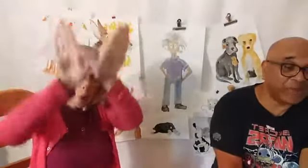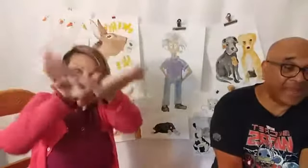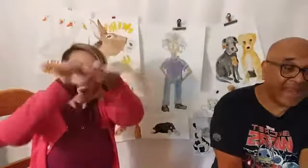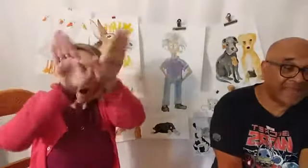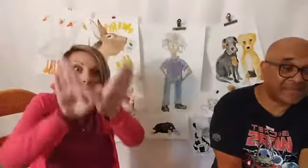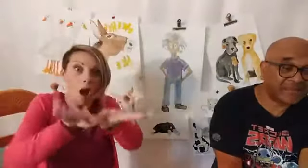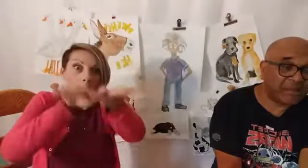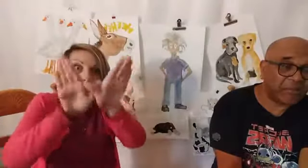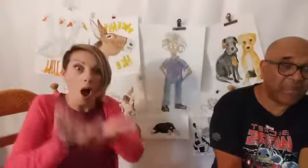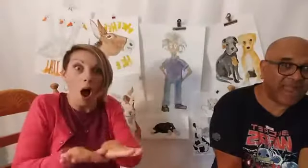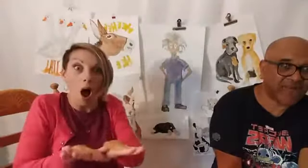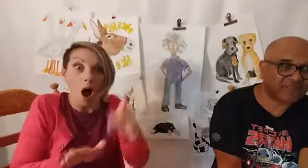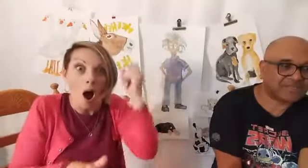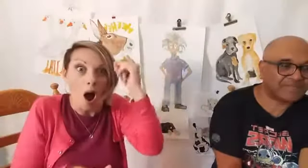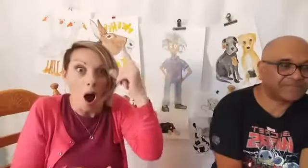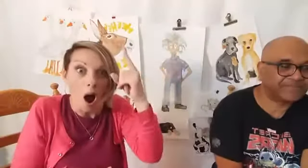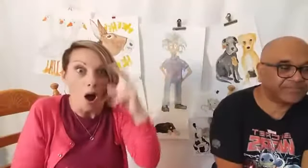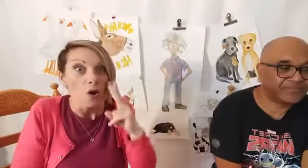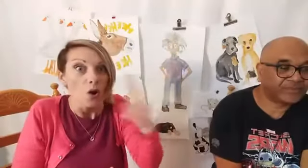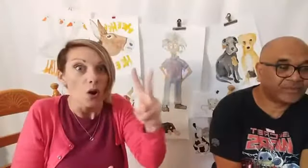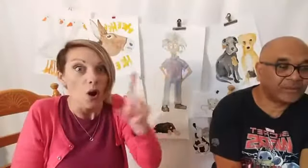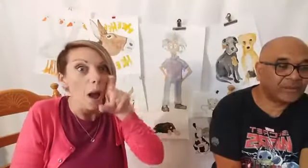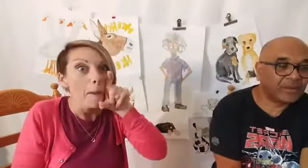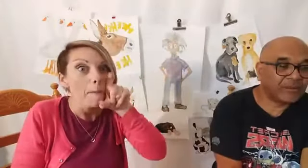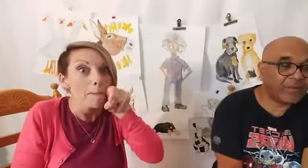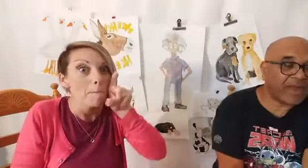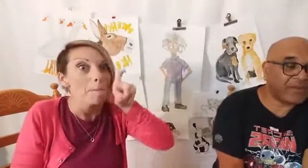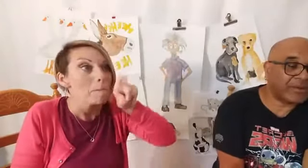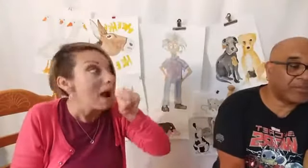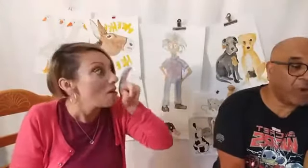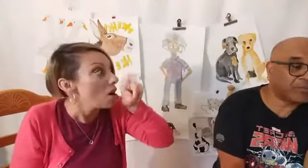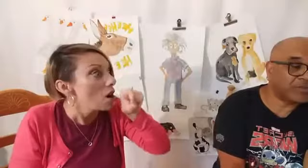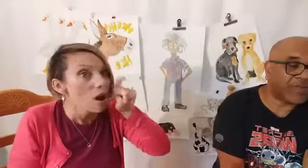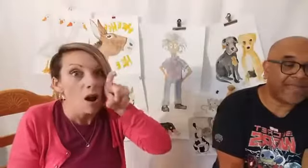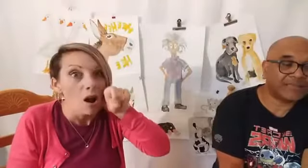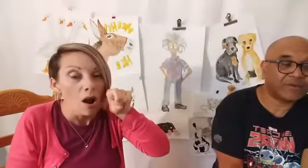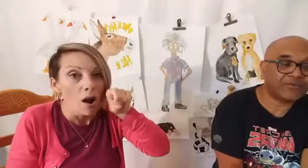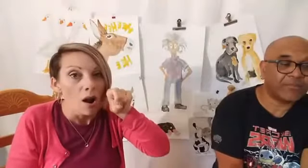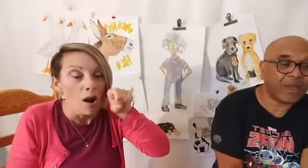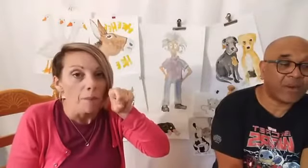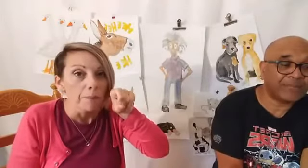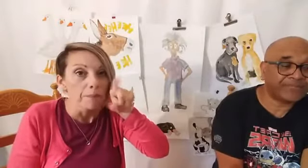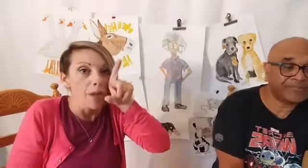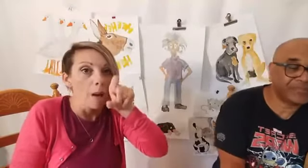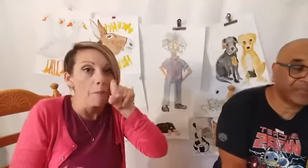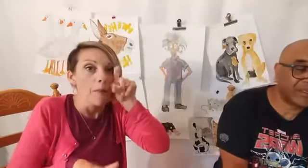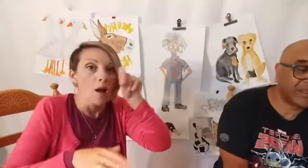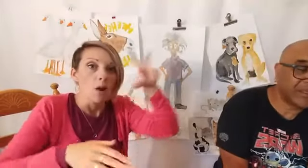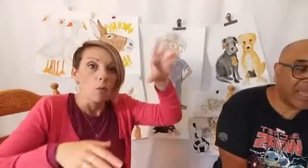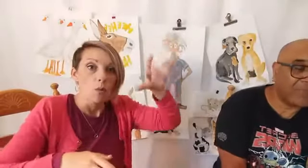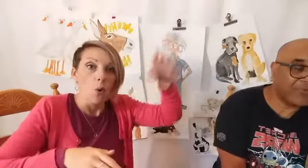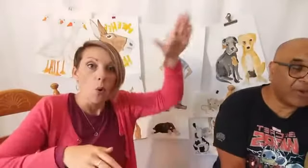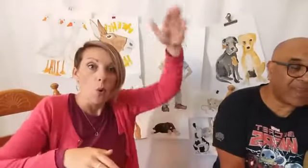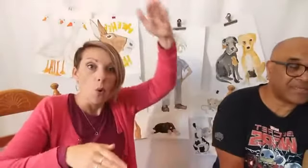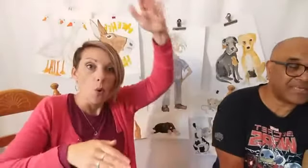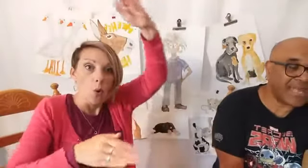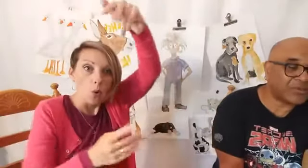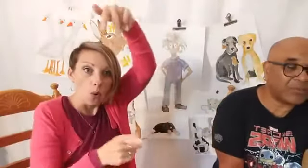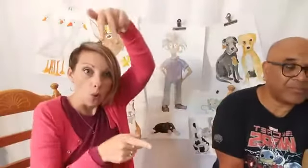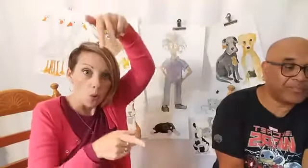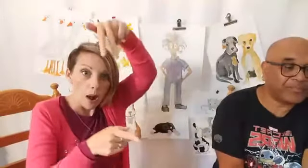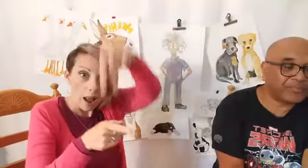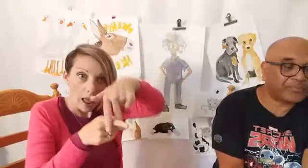looking at a parrot. The parrot popped on the handle of the mower and flew out to land